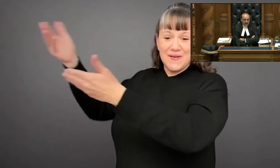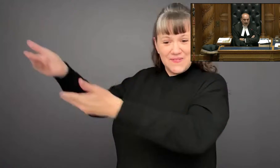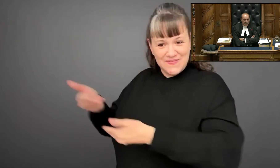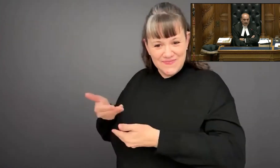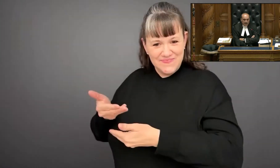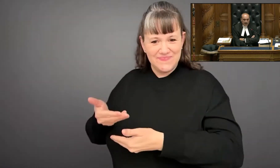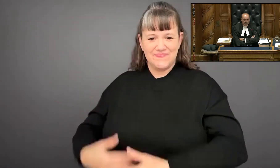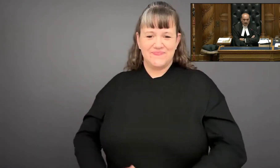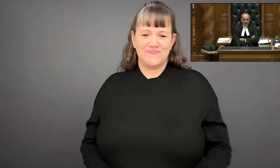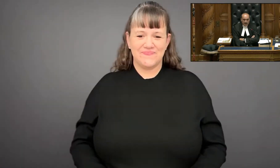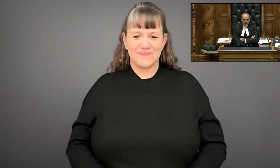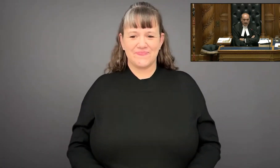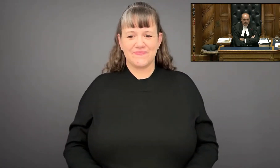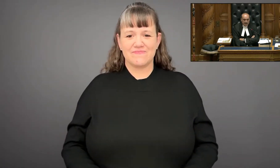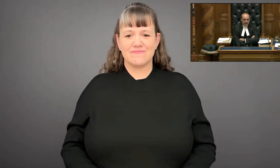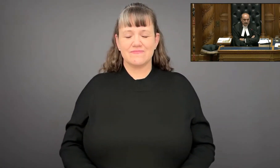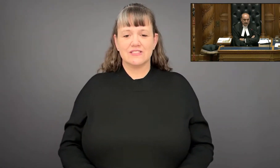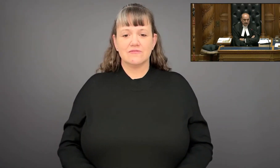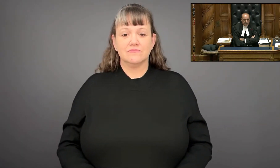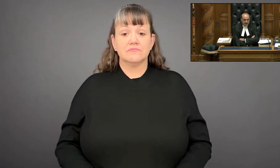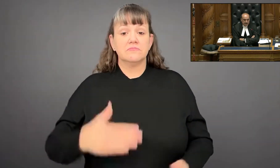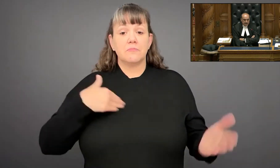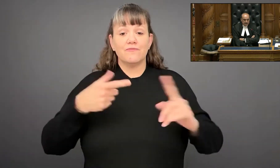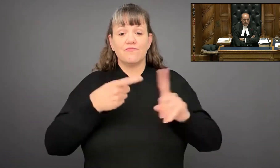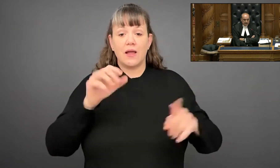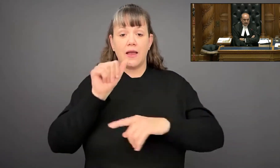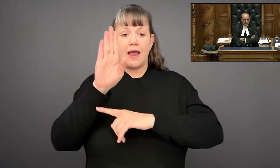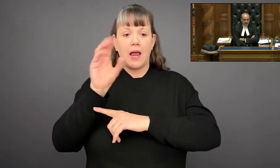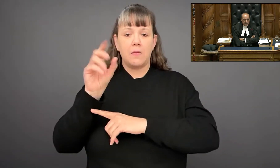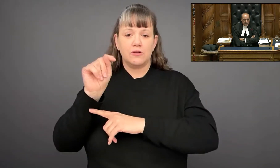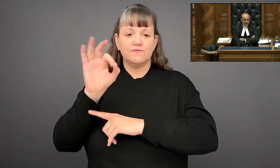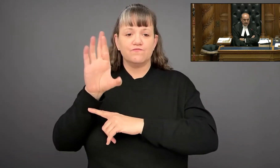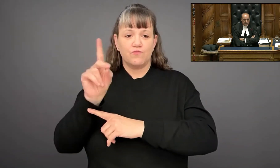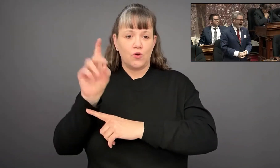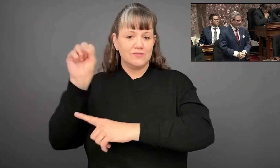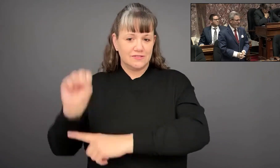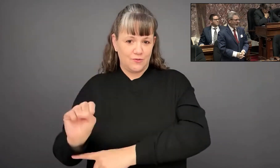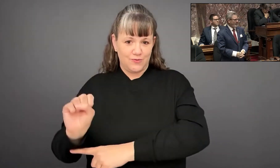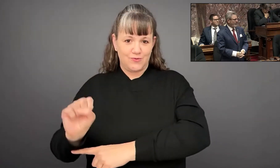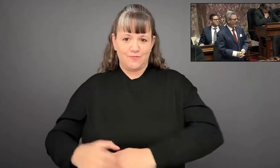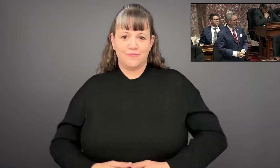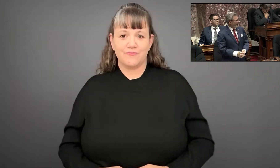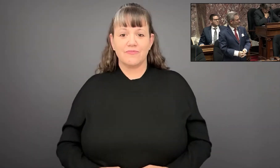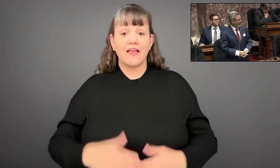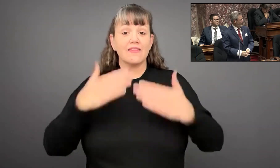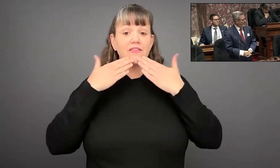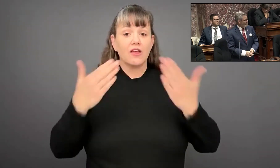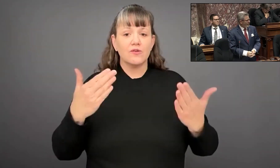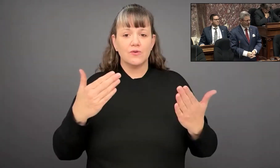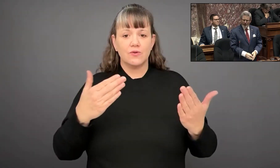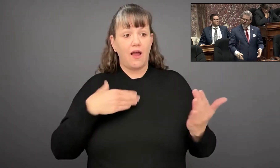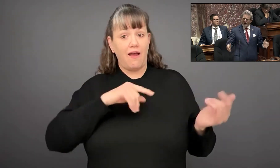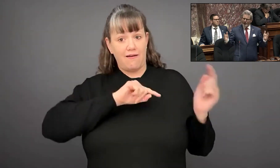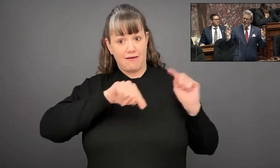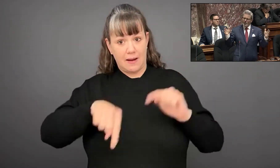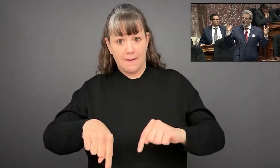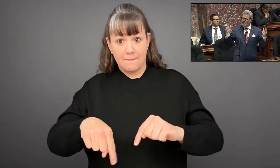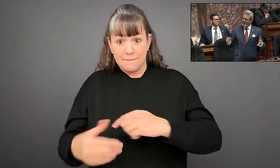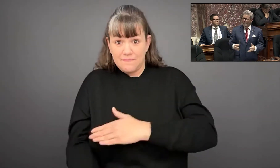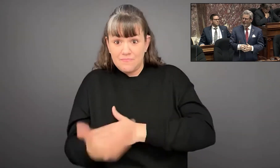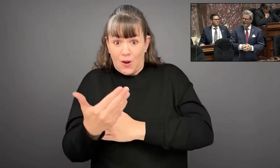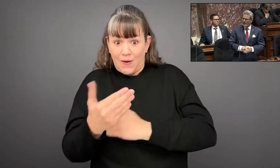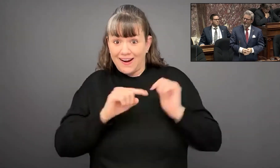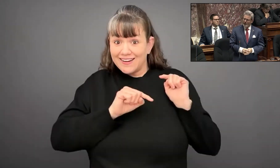Member for Abbotsford South. Thank you very much, Mr. Speaker. On the way here this morning, I had the pleasure of bumping into a